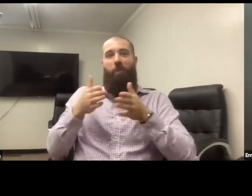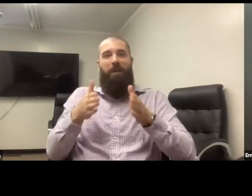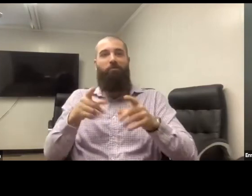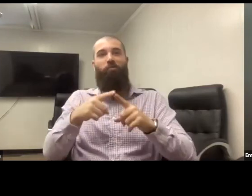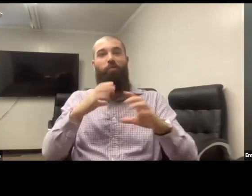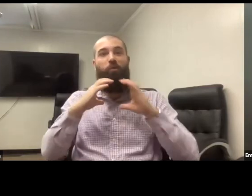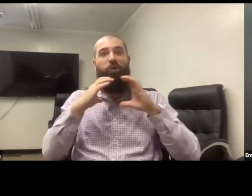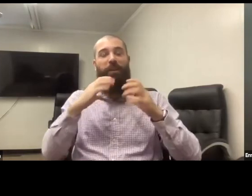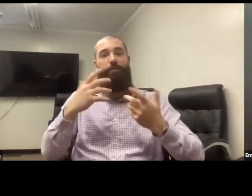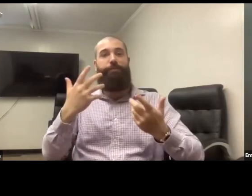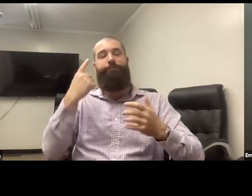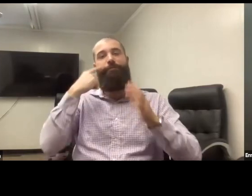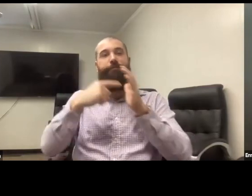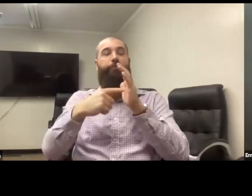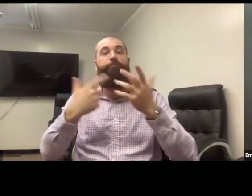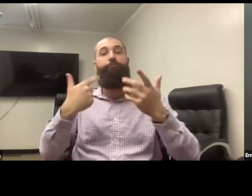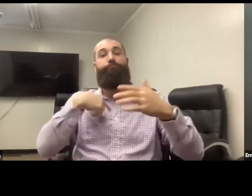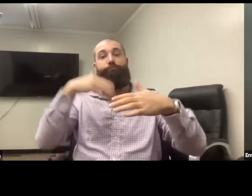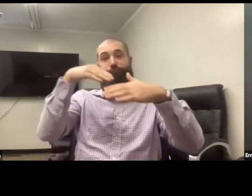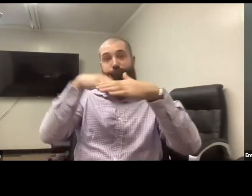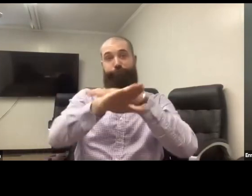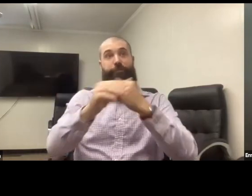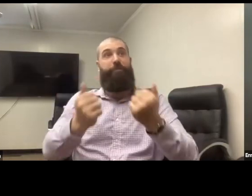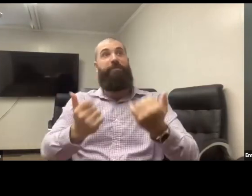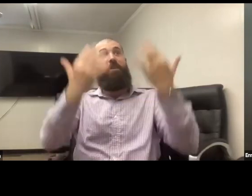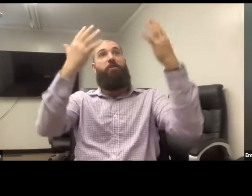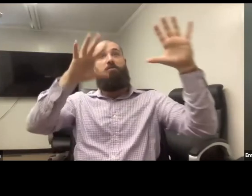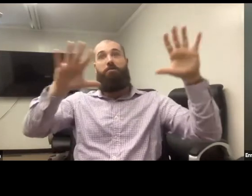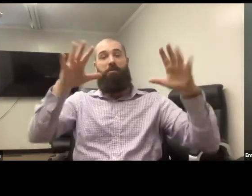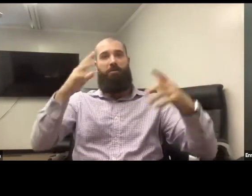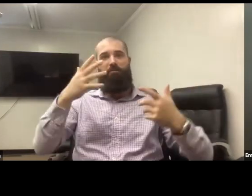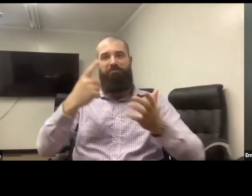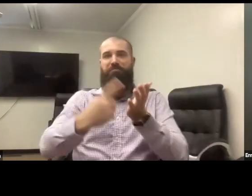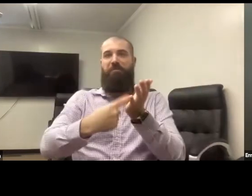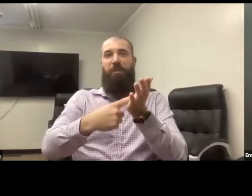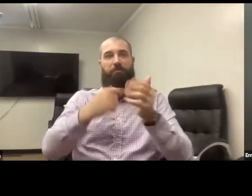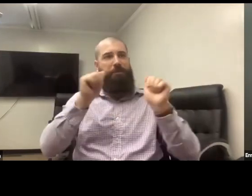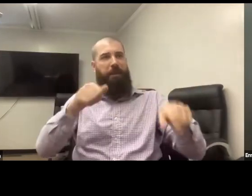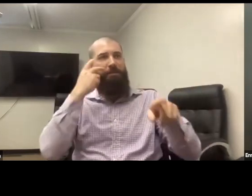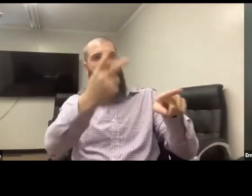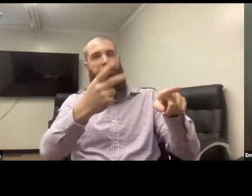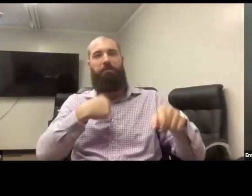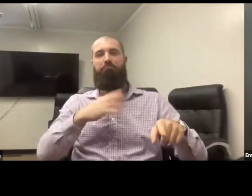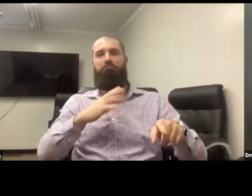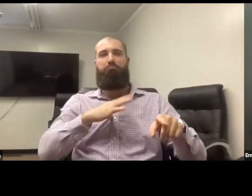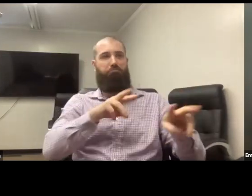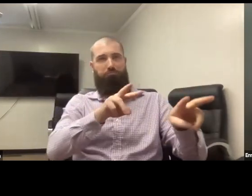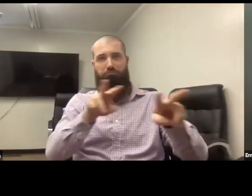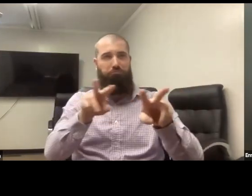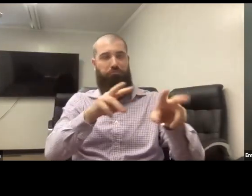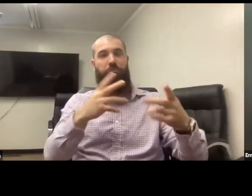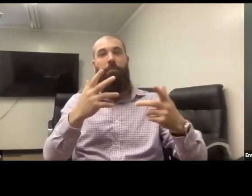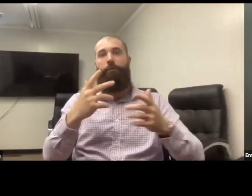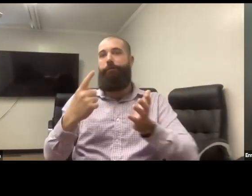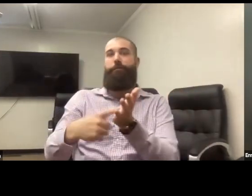we developed different ways of communicating. For example, when I would go into a fire where all the smoke is and everything, I could